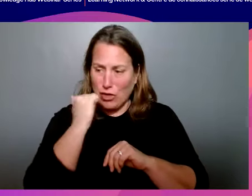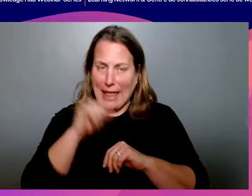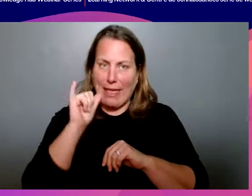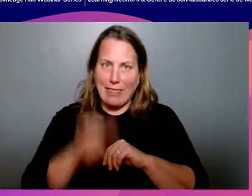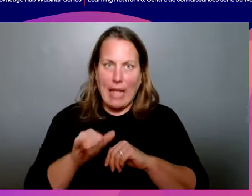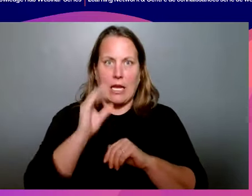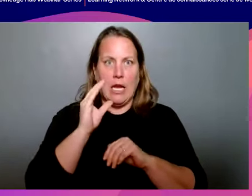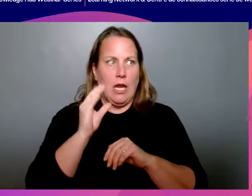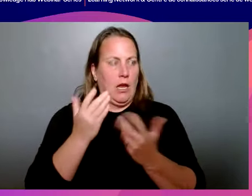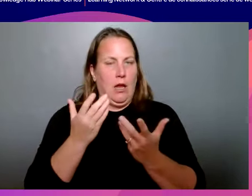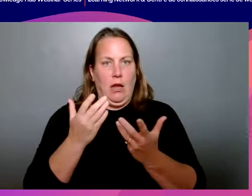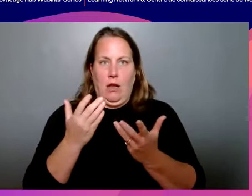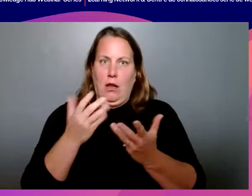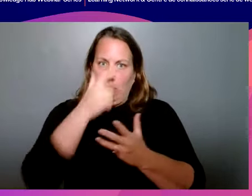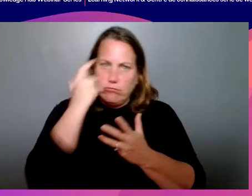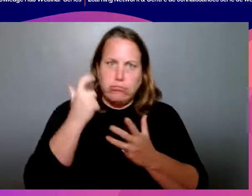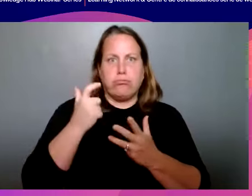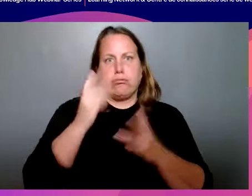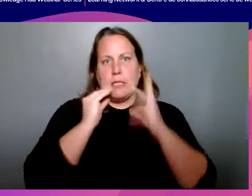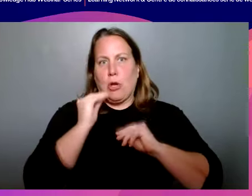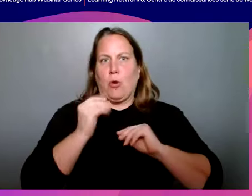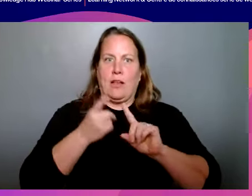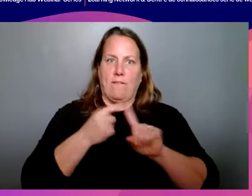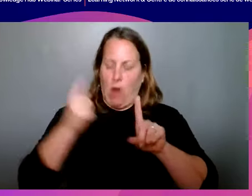reinforcing the weight of those past experiences.